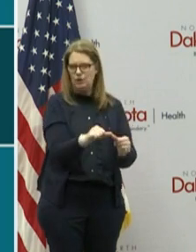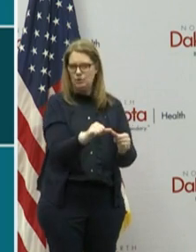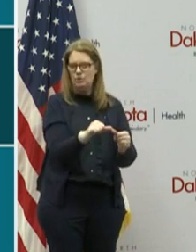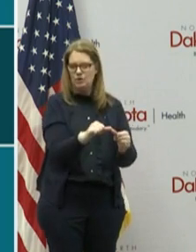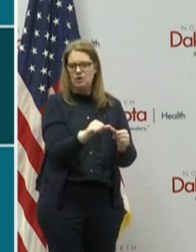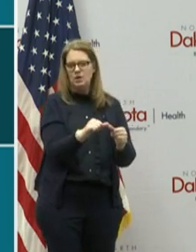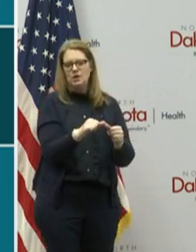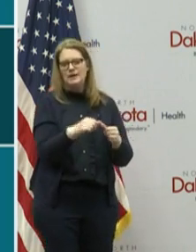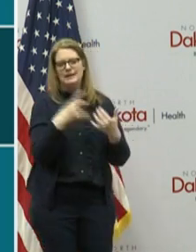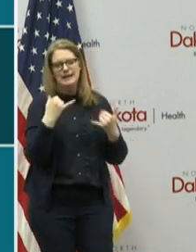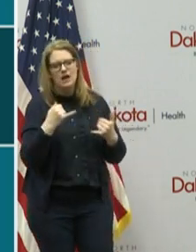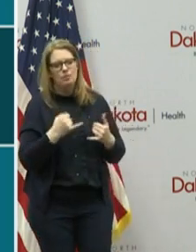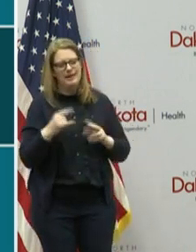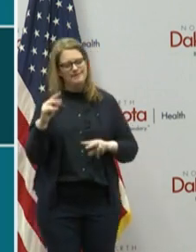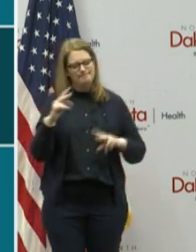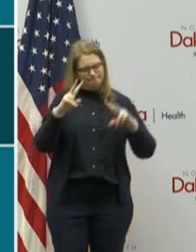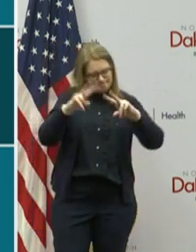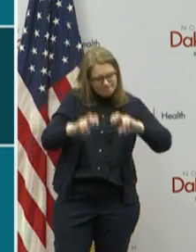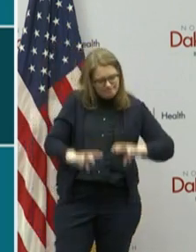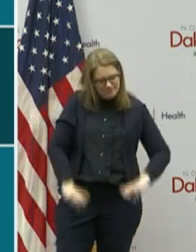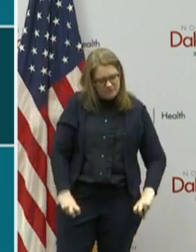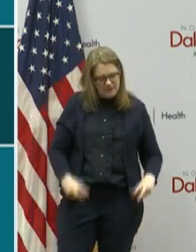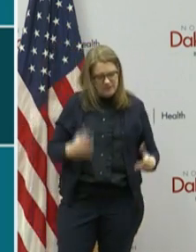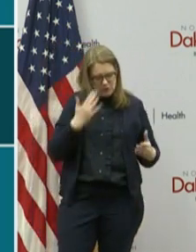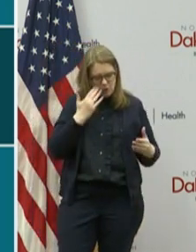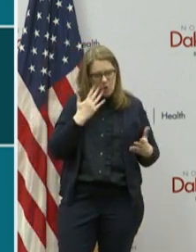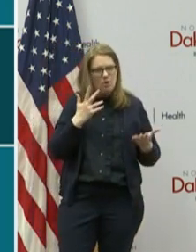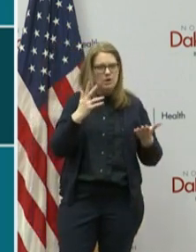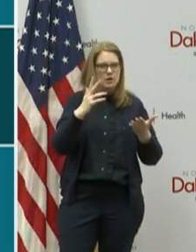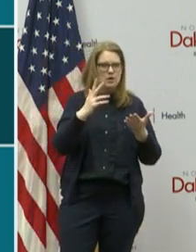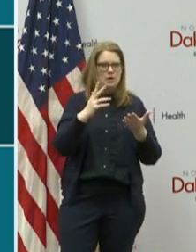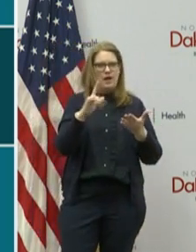with the size and scale of this, we're talking about over